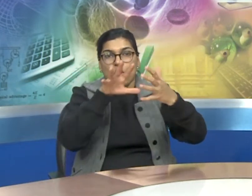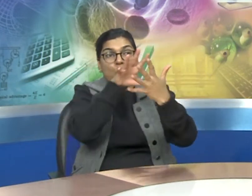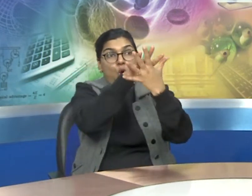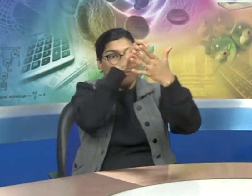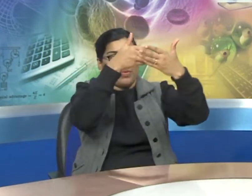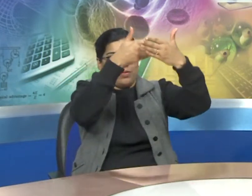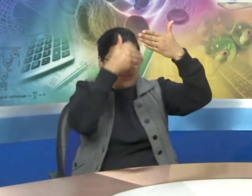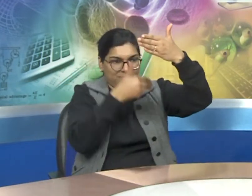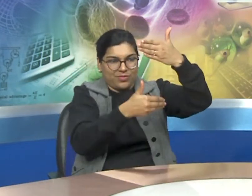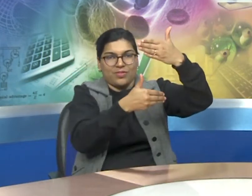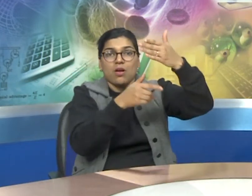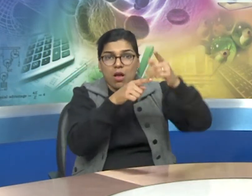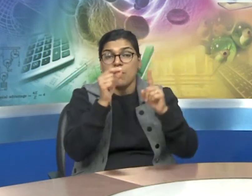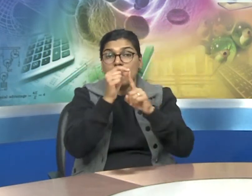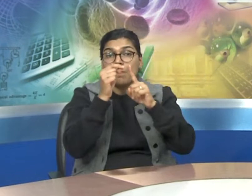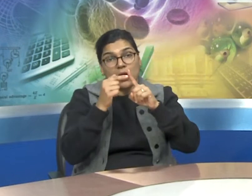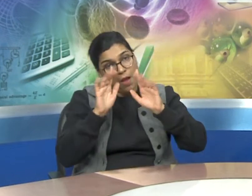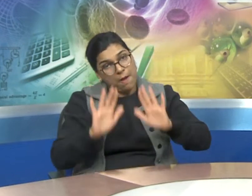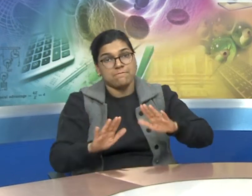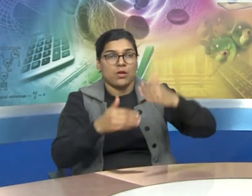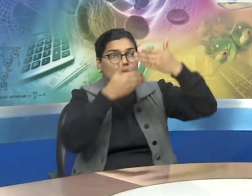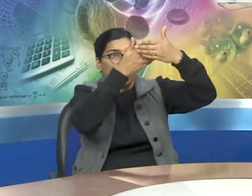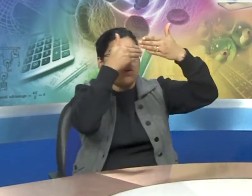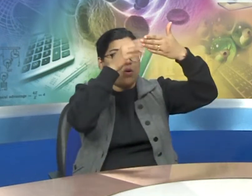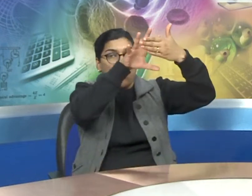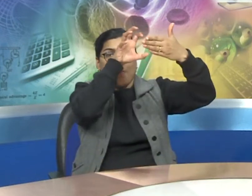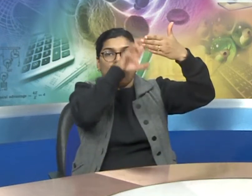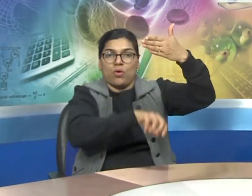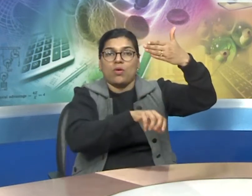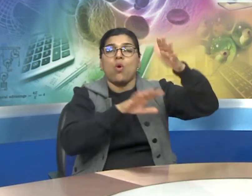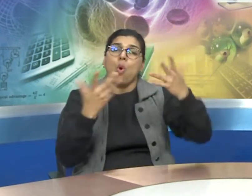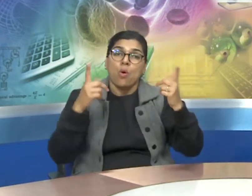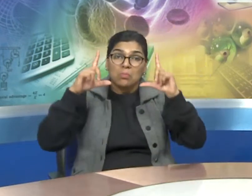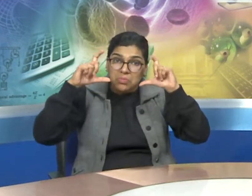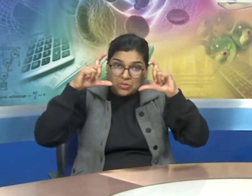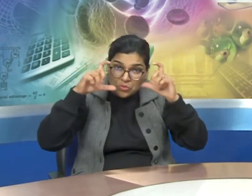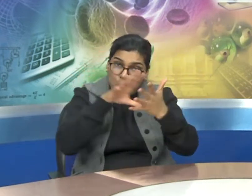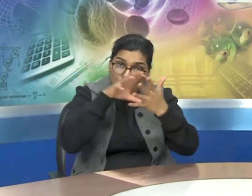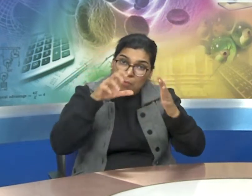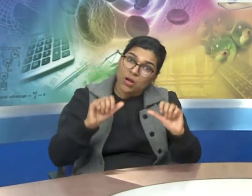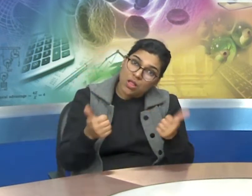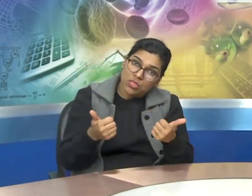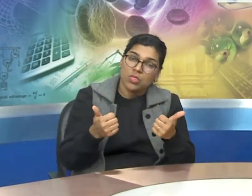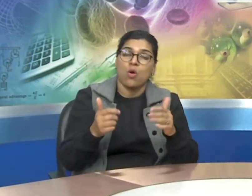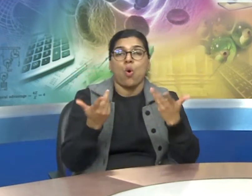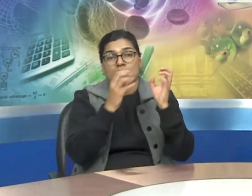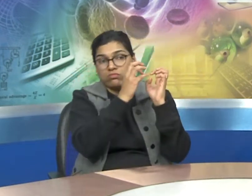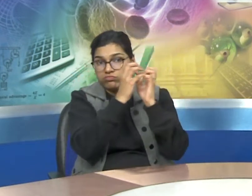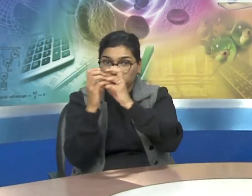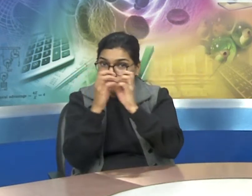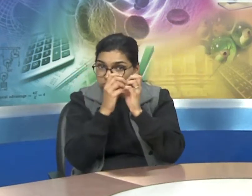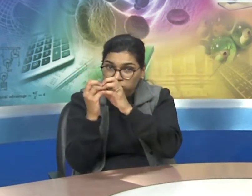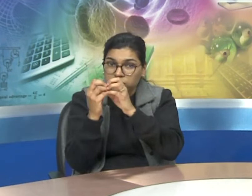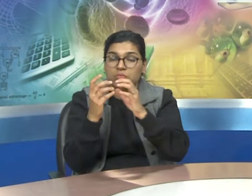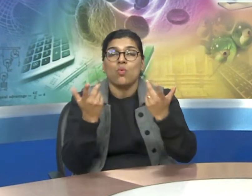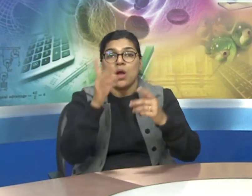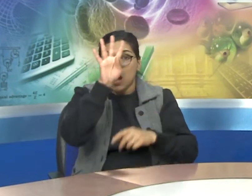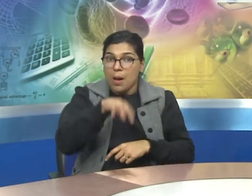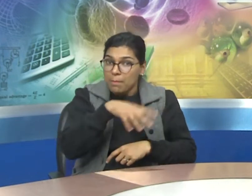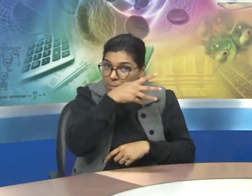For example, in the first slide you have written question and in the next slide you want question along with the answer. Then it is possible